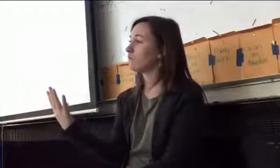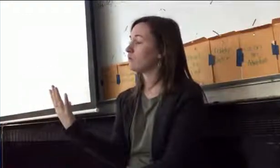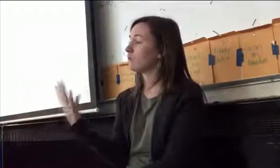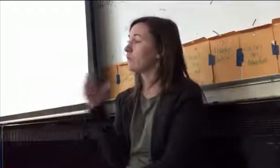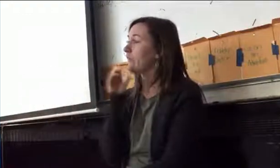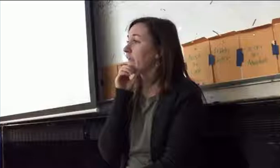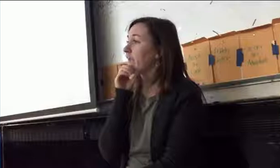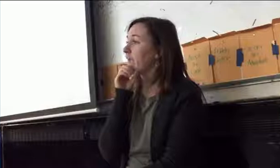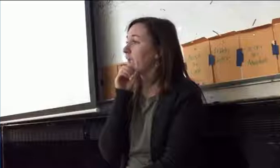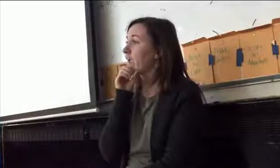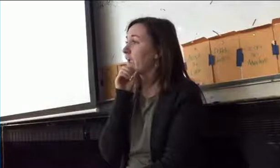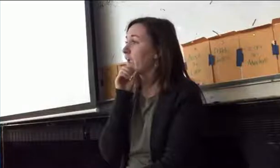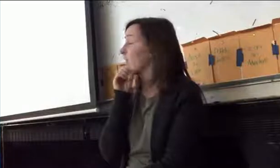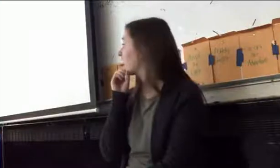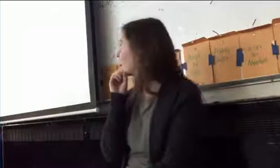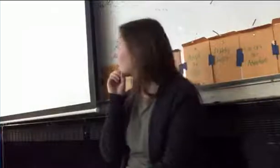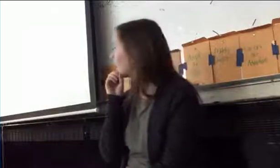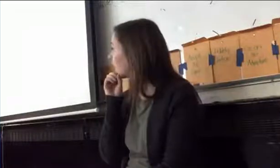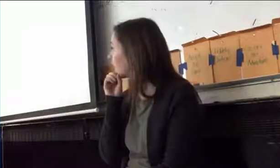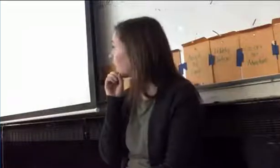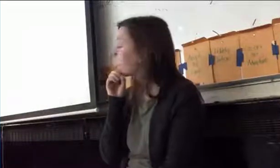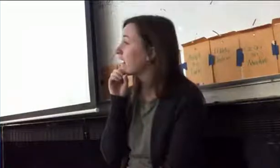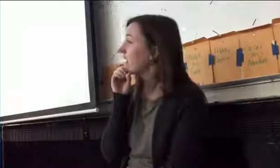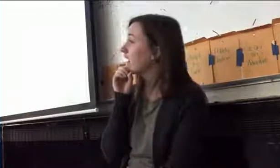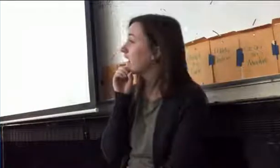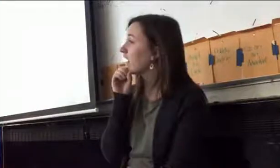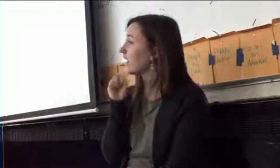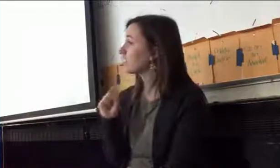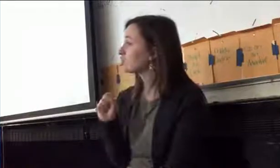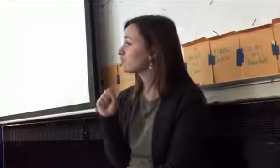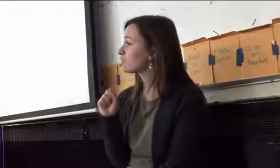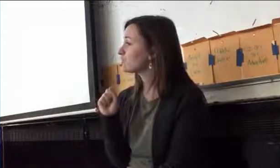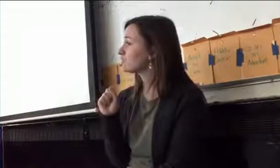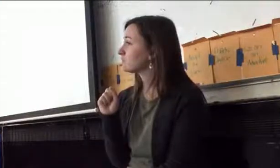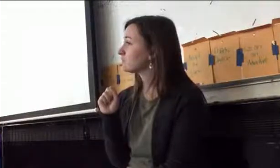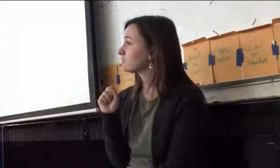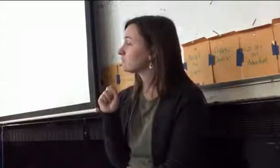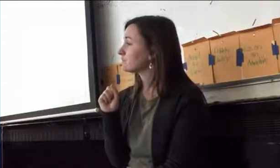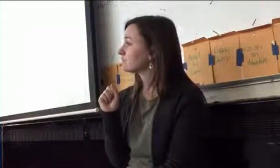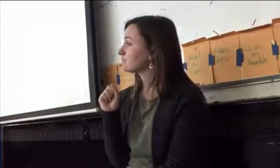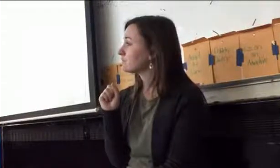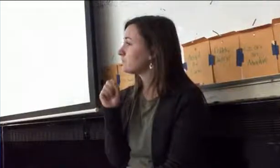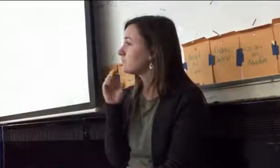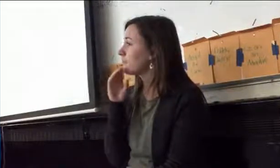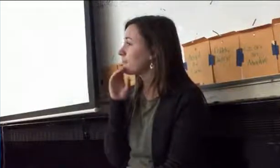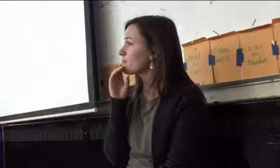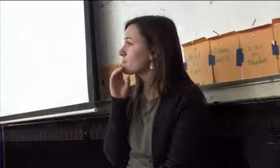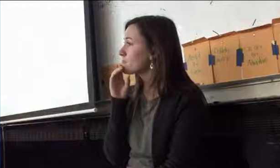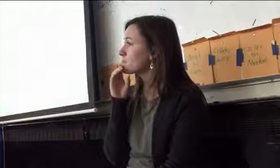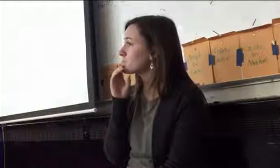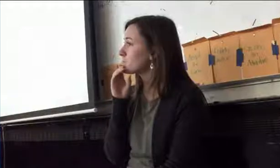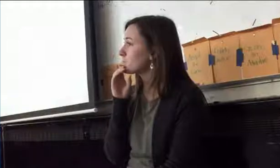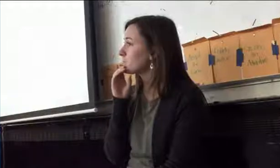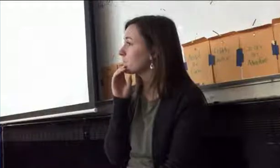shout them out. 12. 10 years old. 10. And